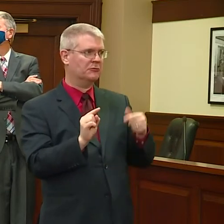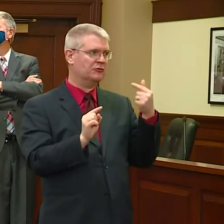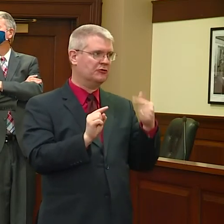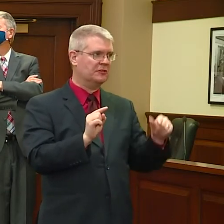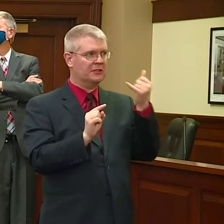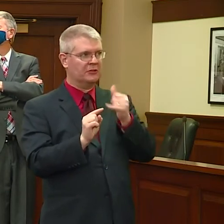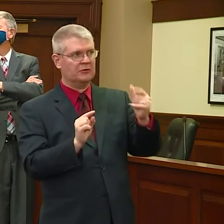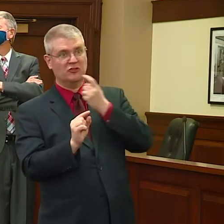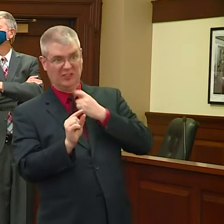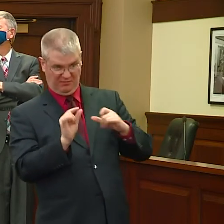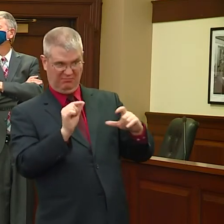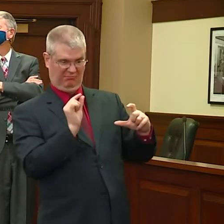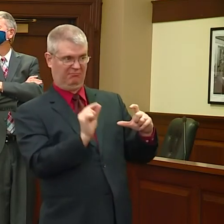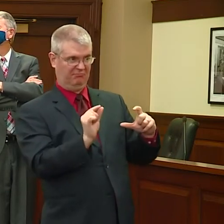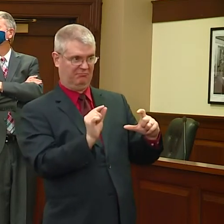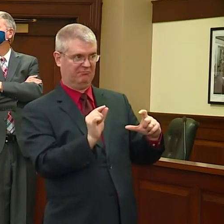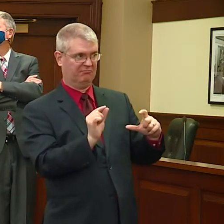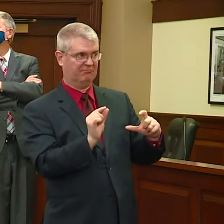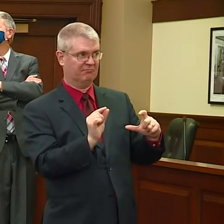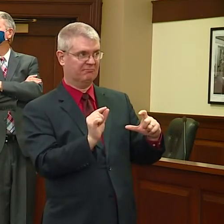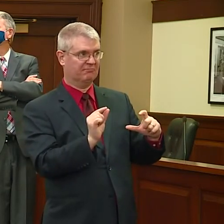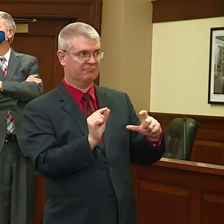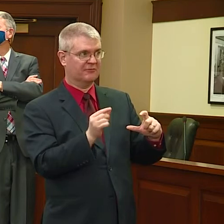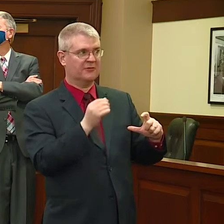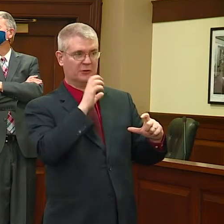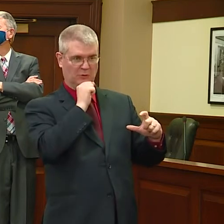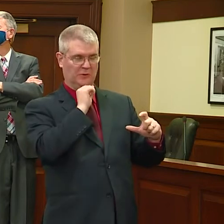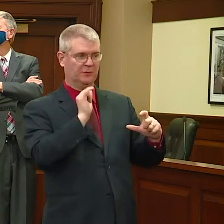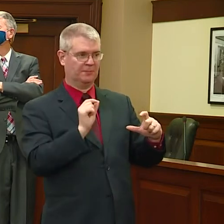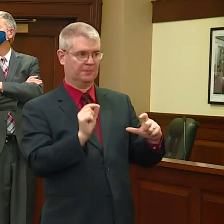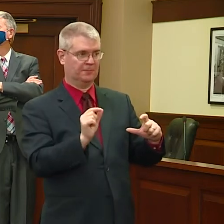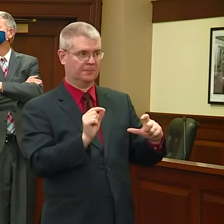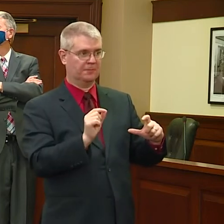hopefully strikes you in this map is really it is the central part